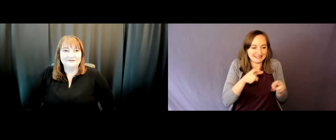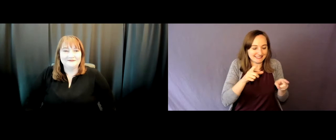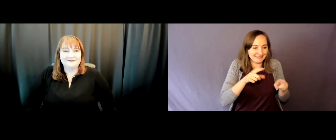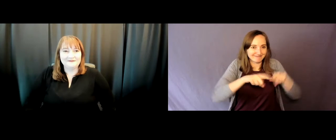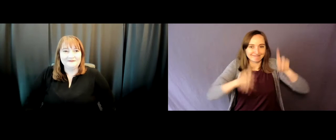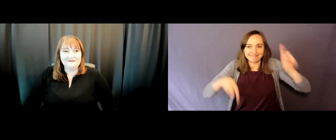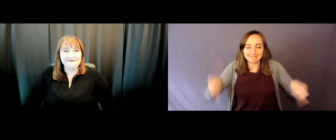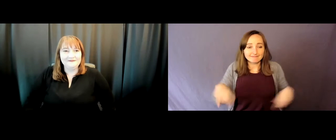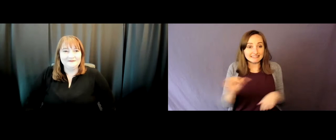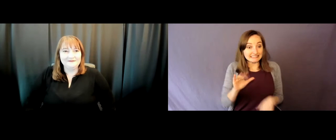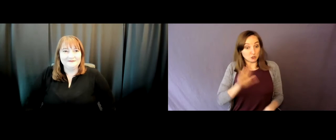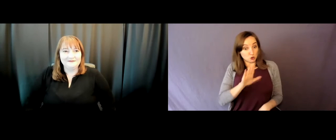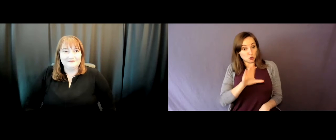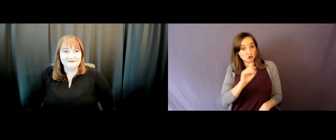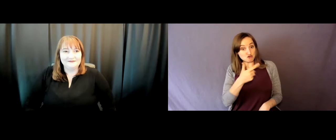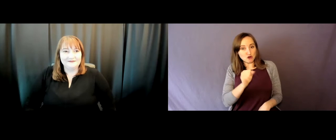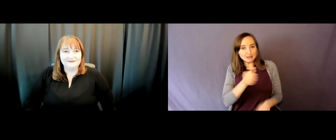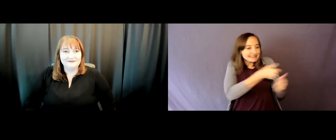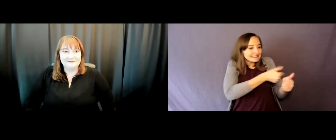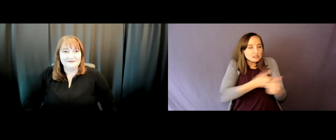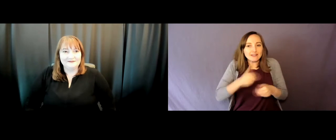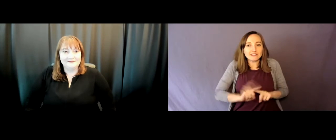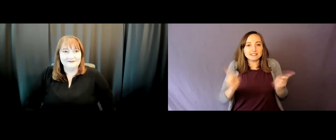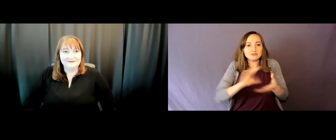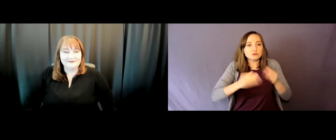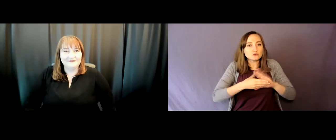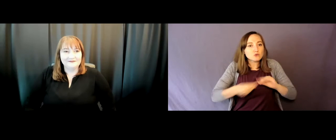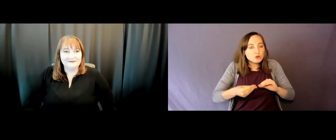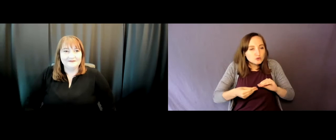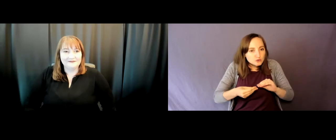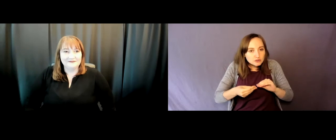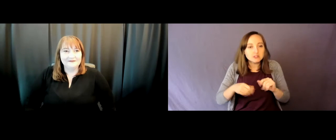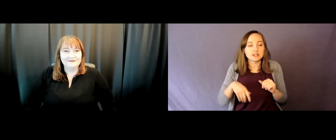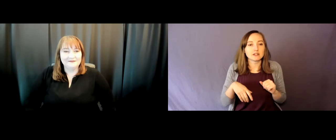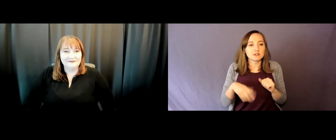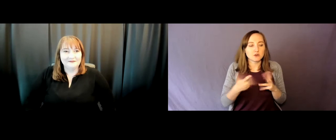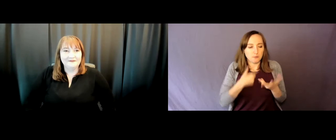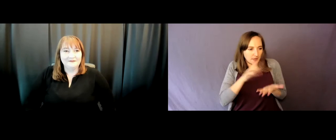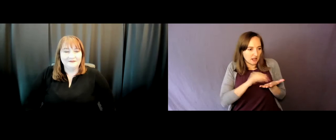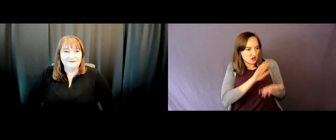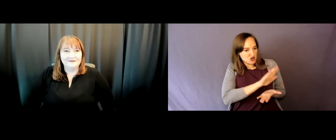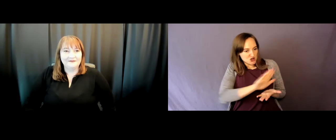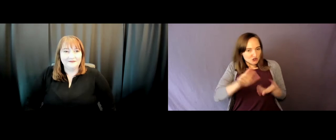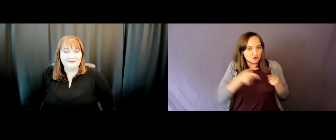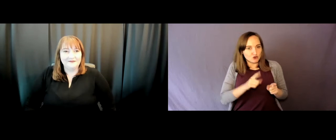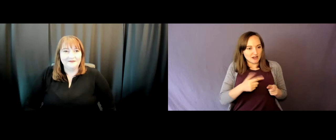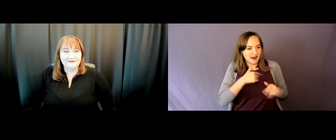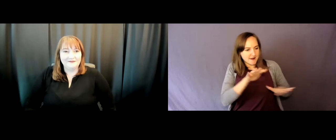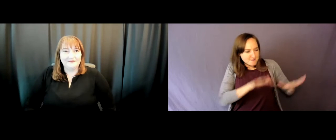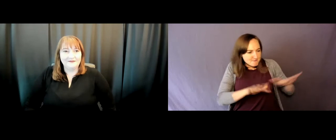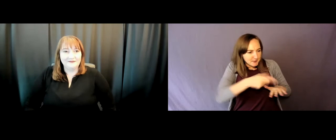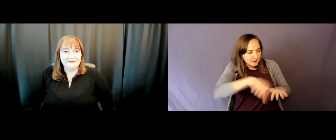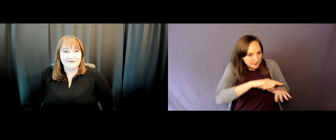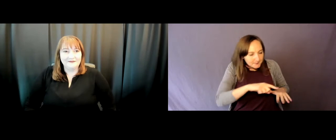even like your dogs, they had a different story. Each one of them had a different story. And I learned that during their scan. And then